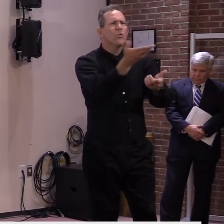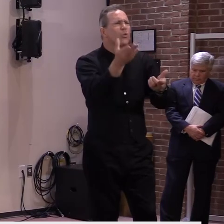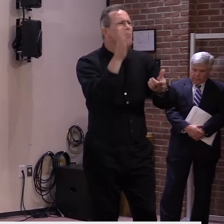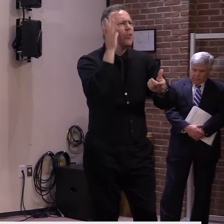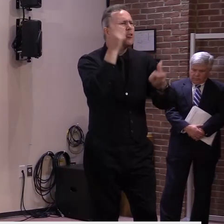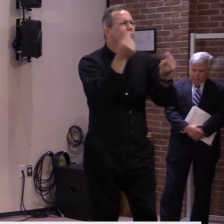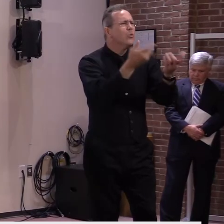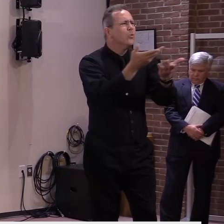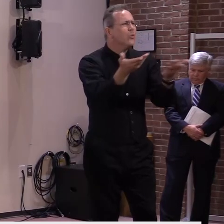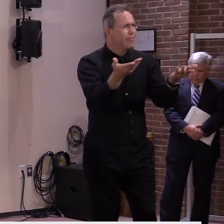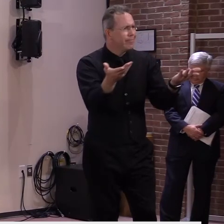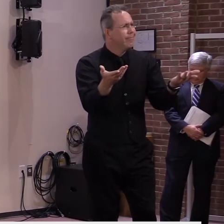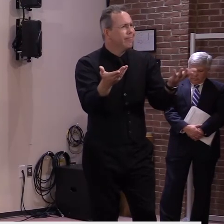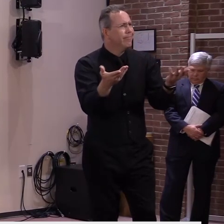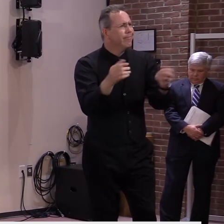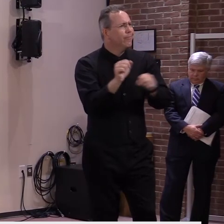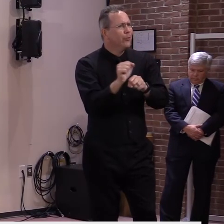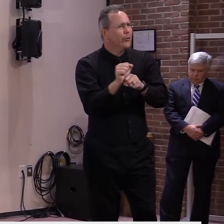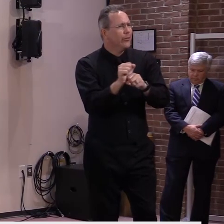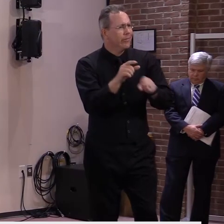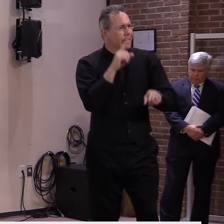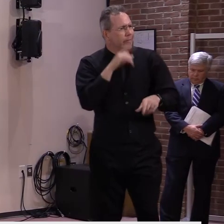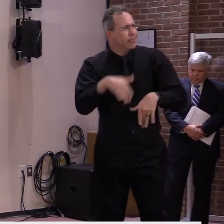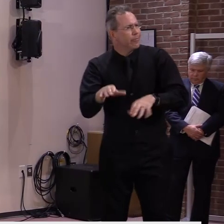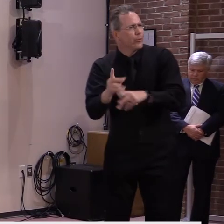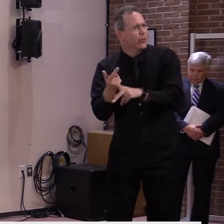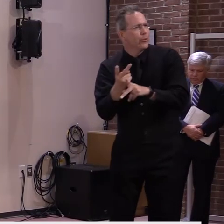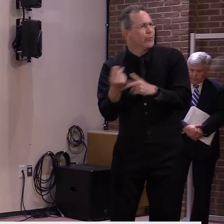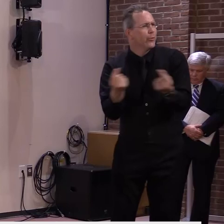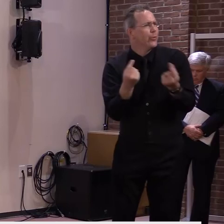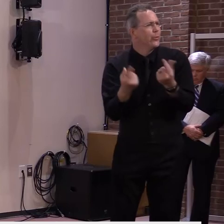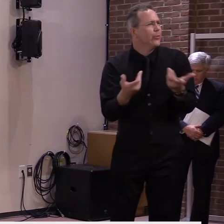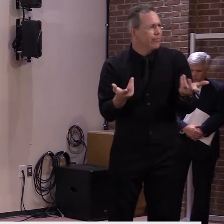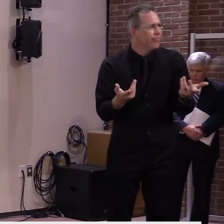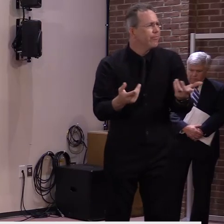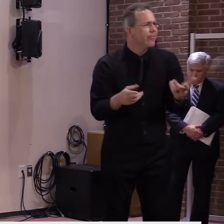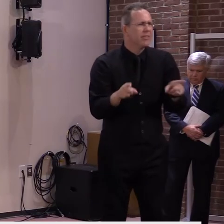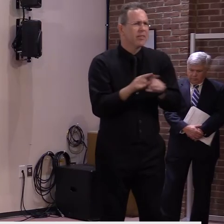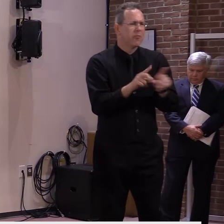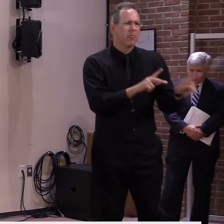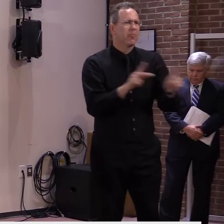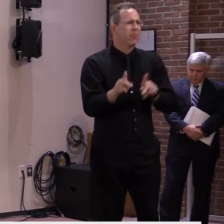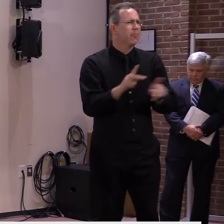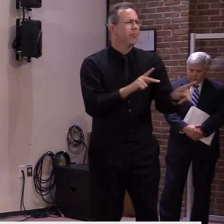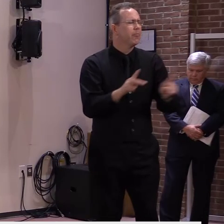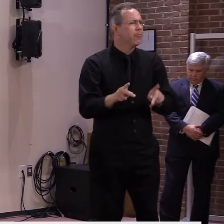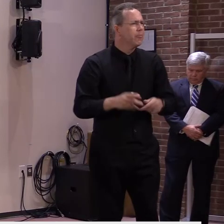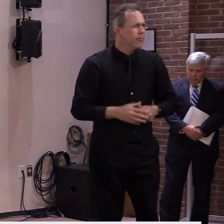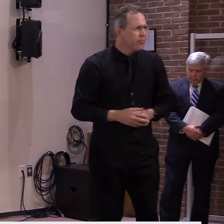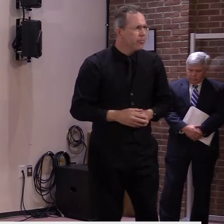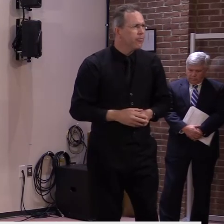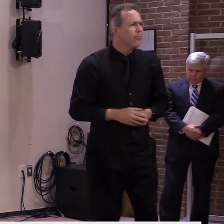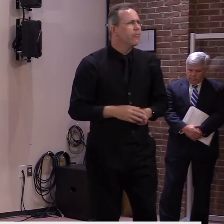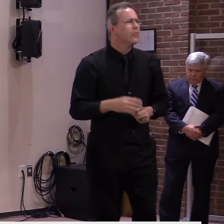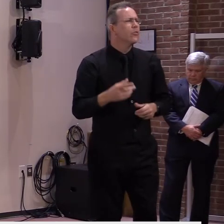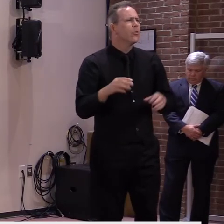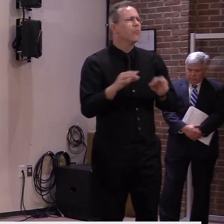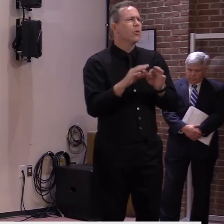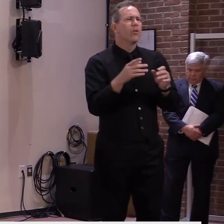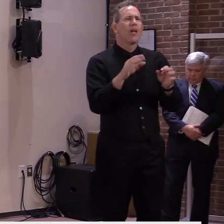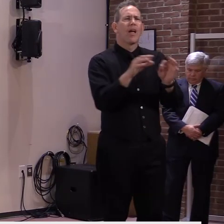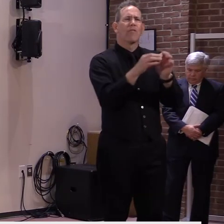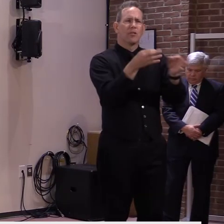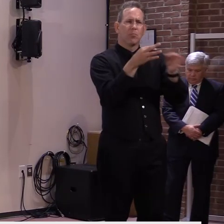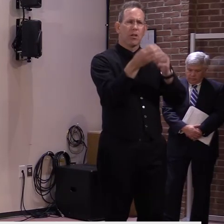employed during that time, and what has, if anything, what has changed out of the normal summer